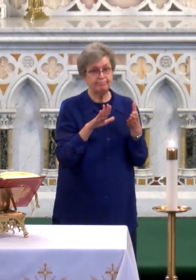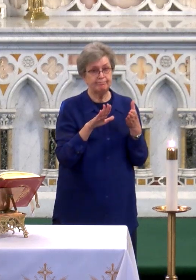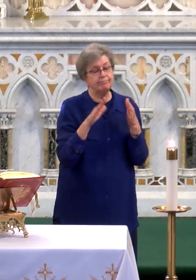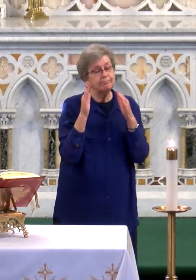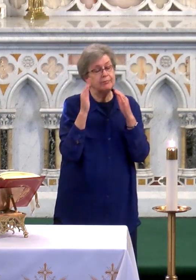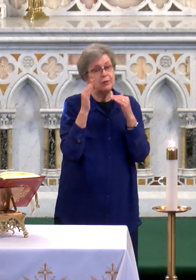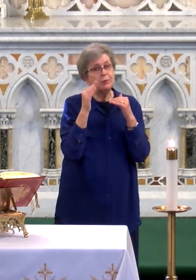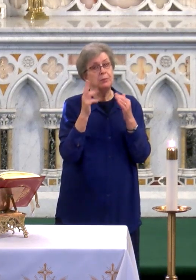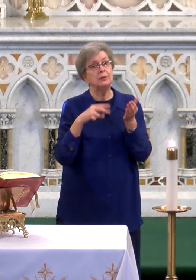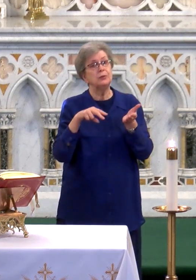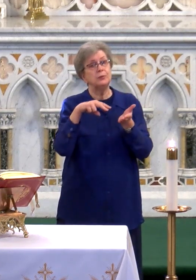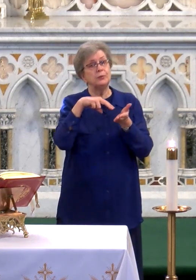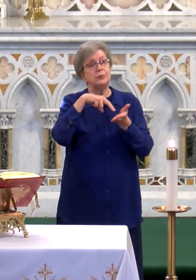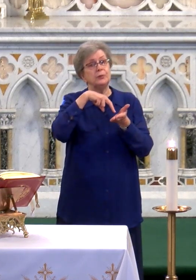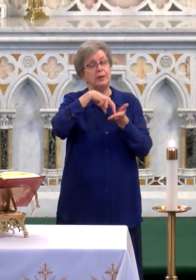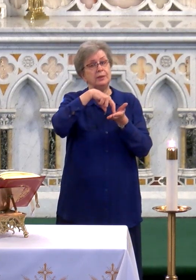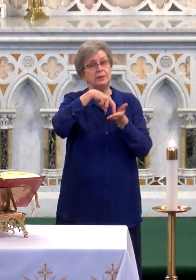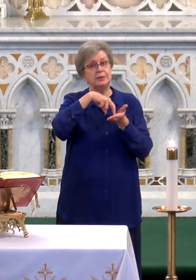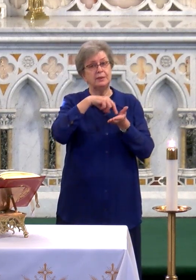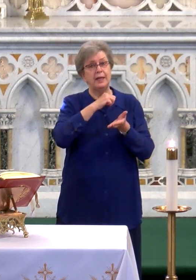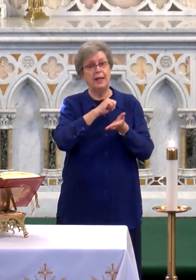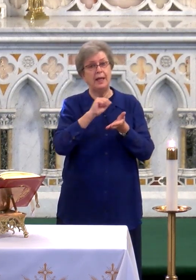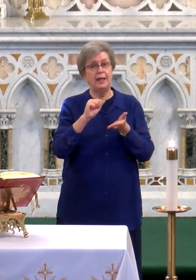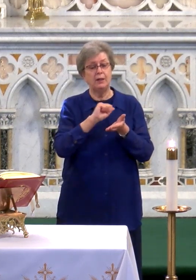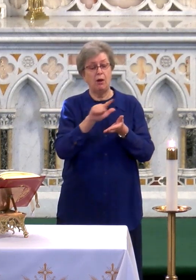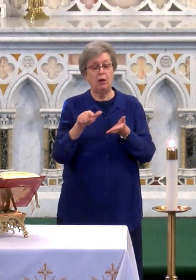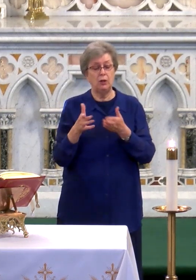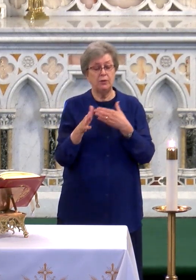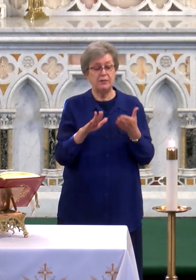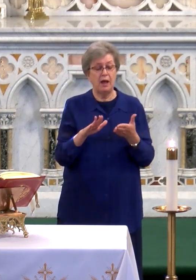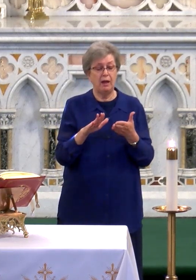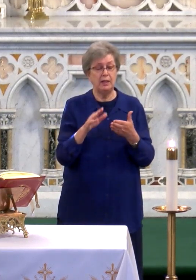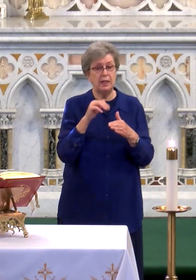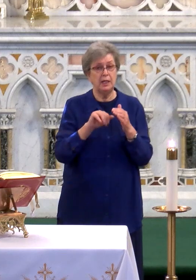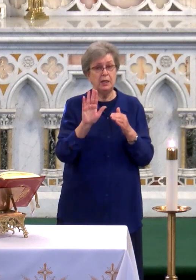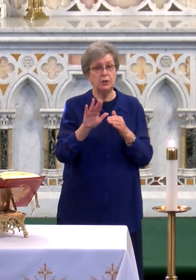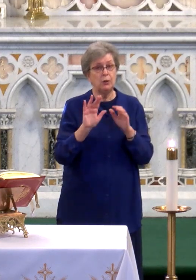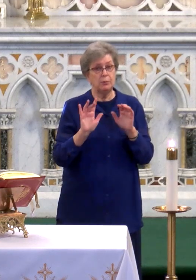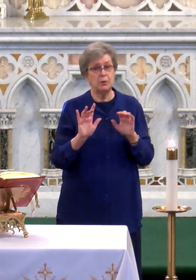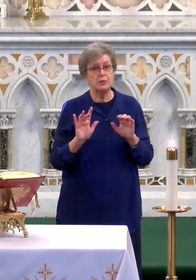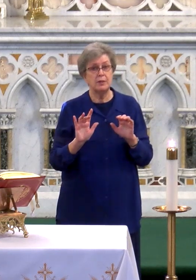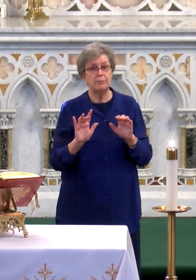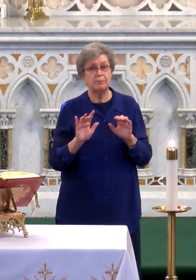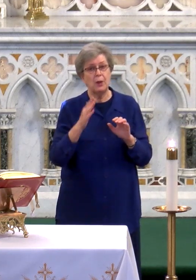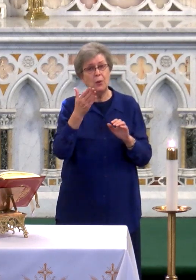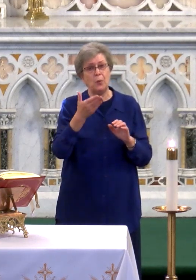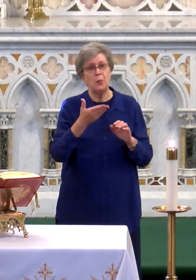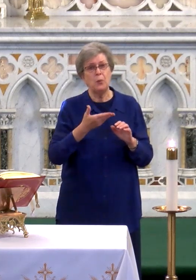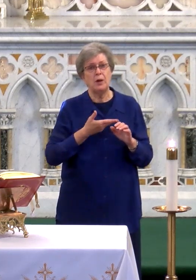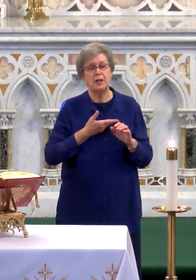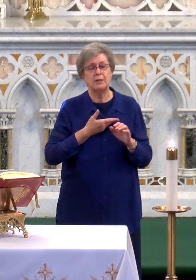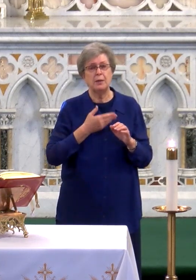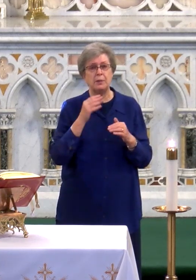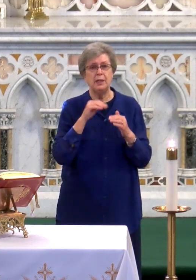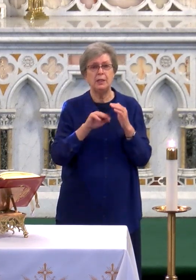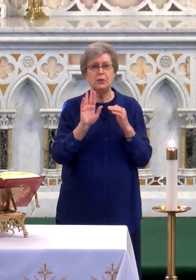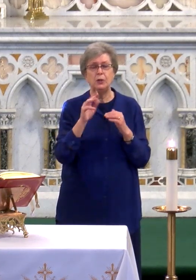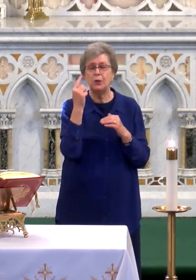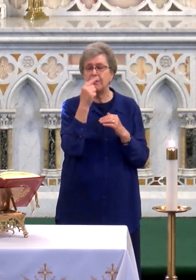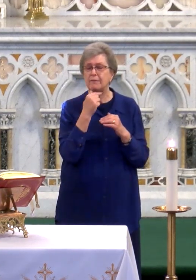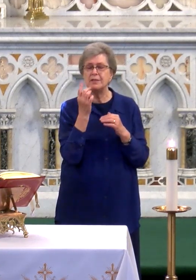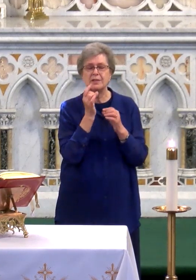in the hope of the resurrection, and all who have died in your mercy. Welcome them into the light of your